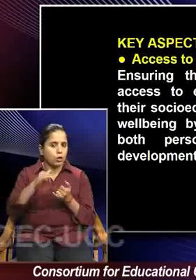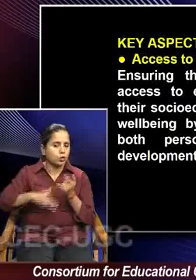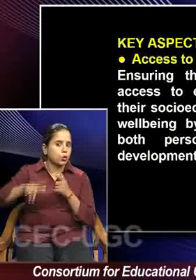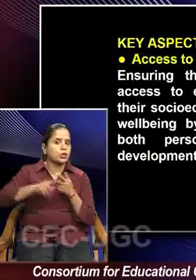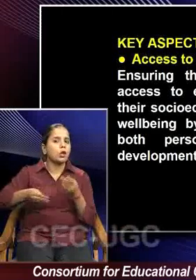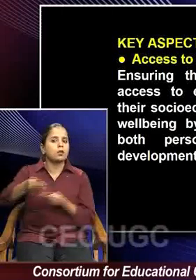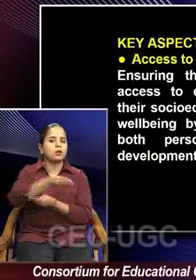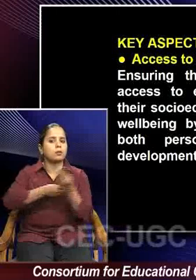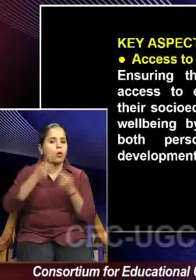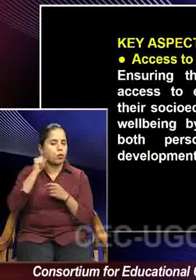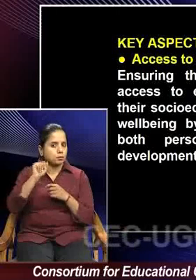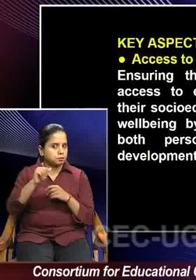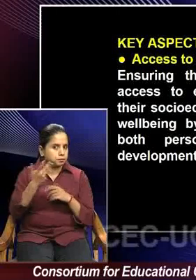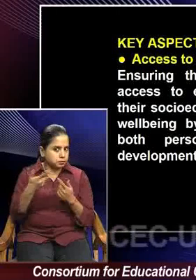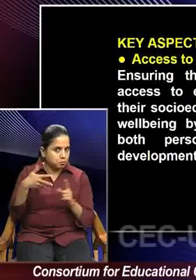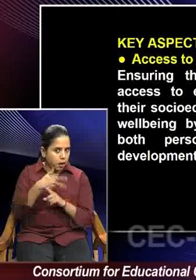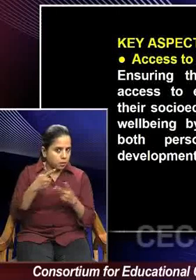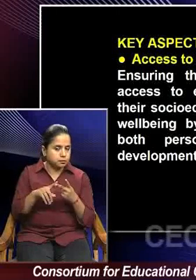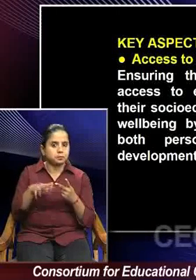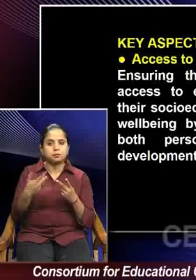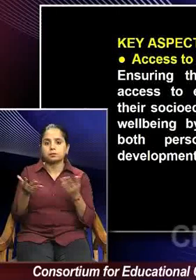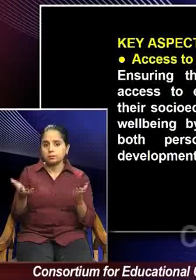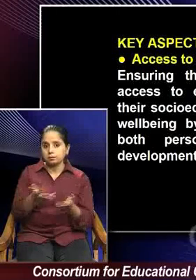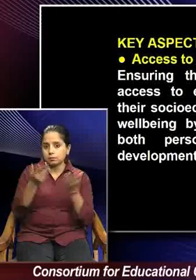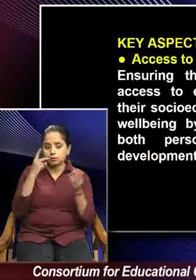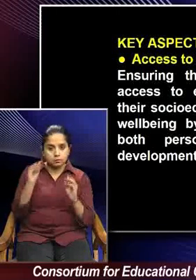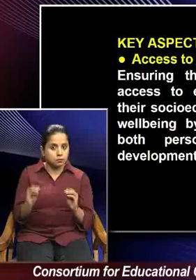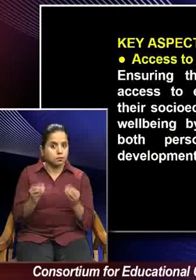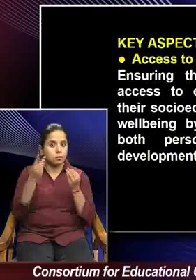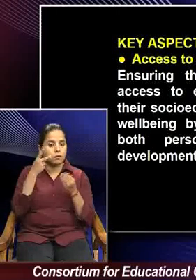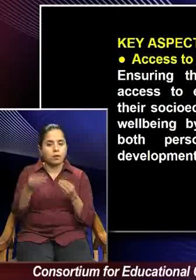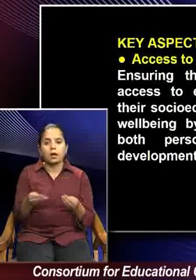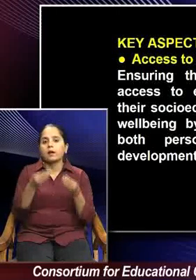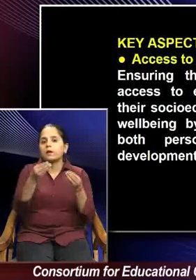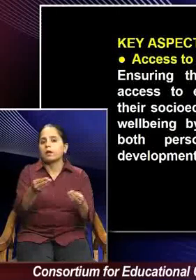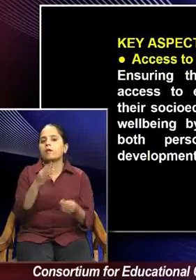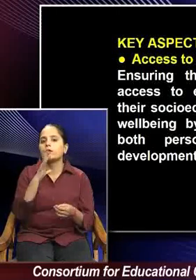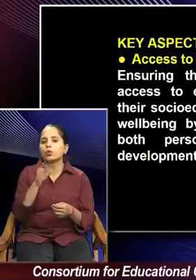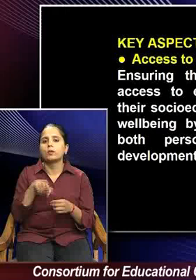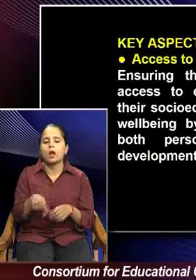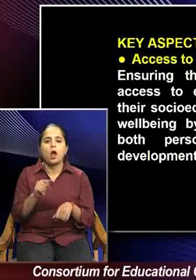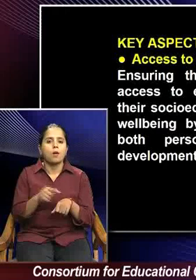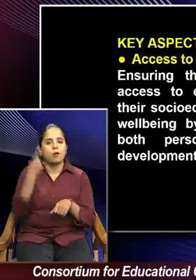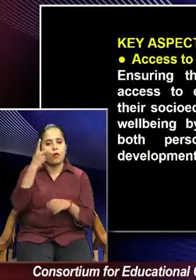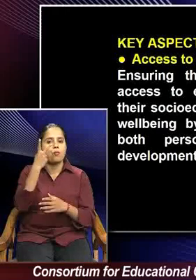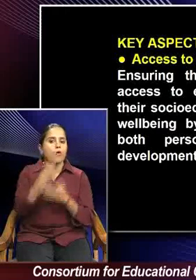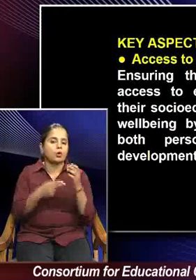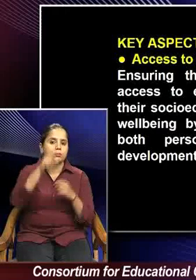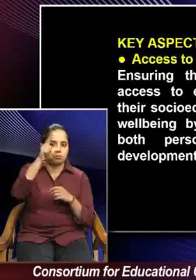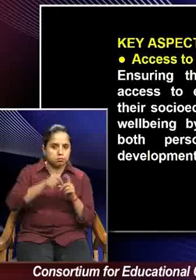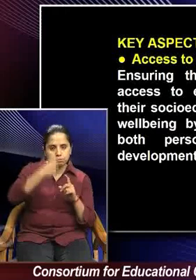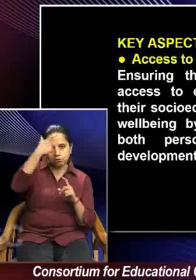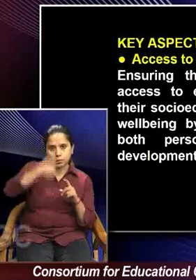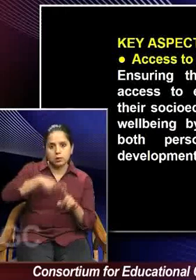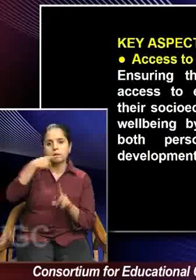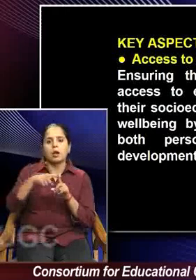socio-economic status, promotes the well-being by providing the chances for both personal and